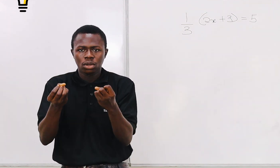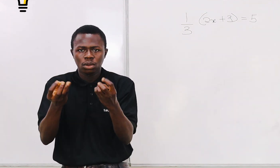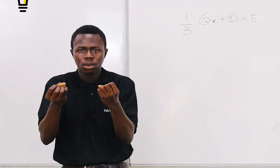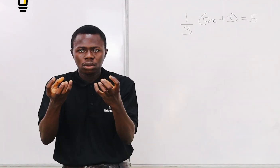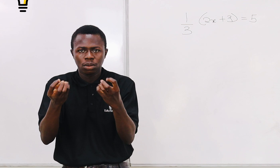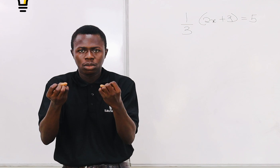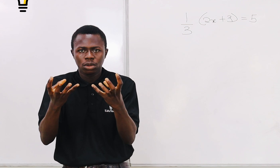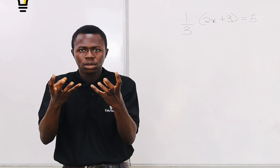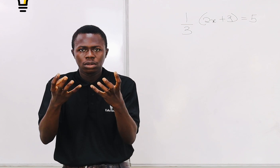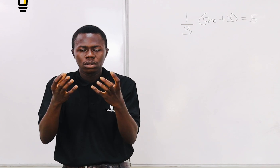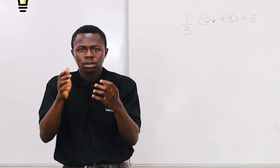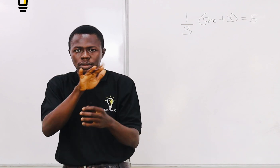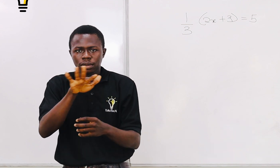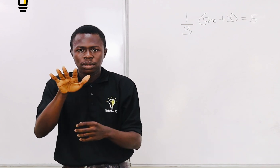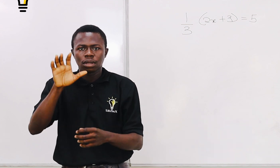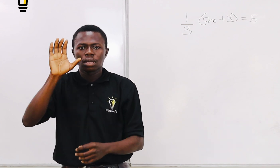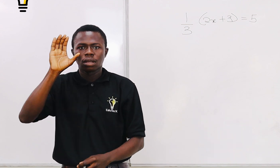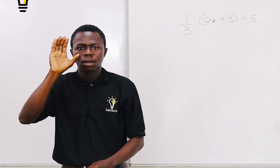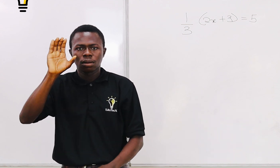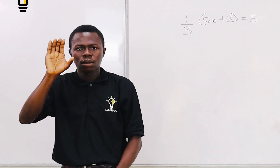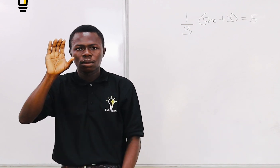stands for common, which is spelled